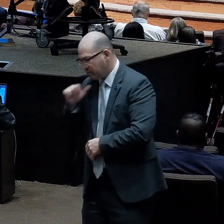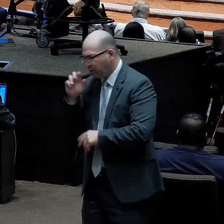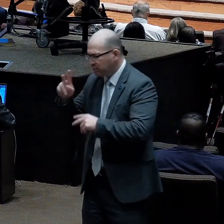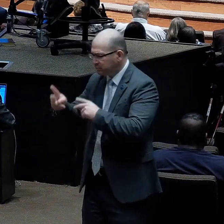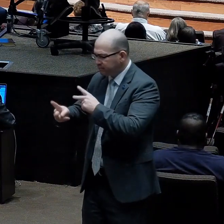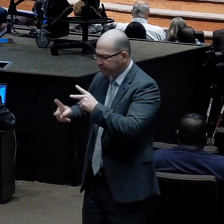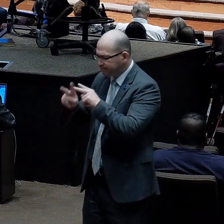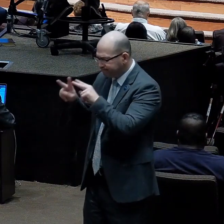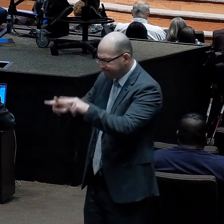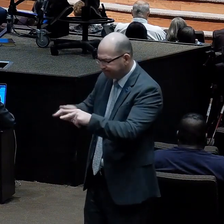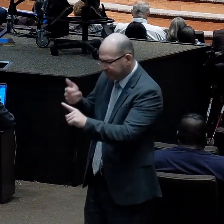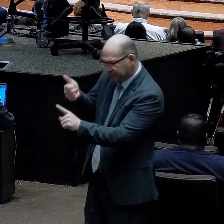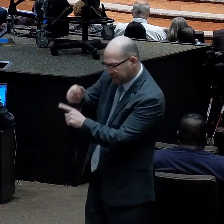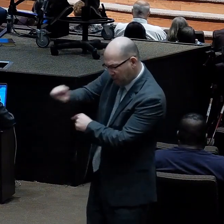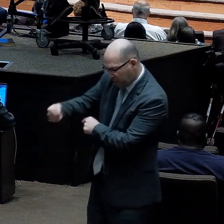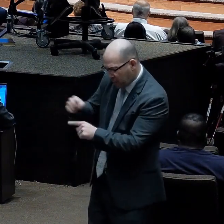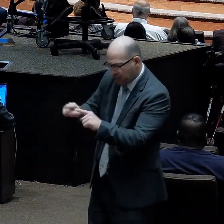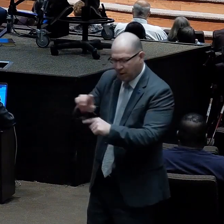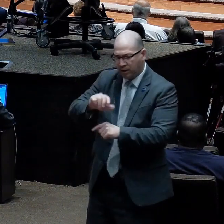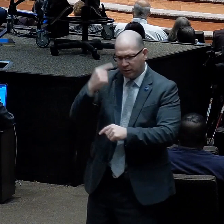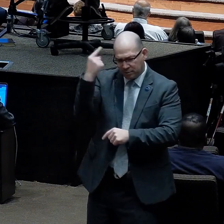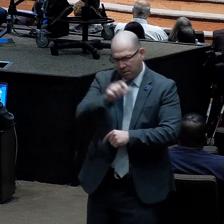also on the things of others.